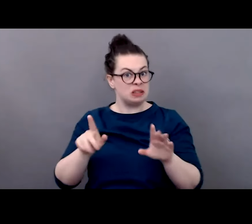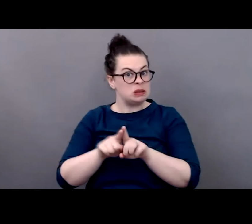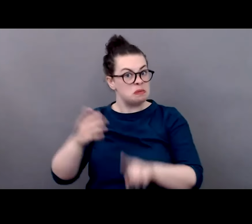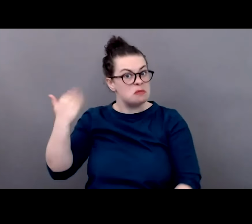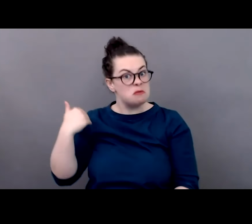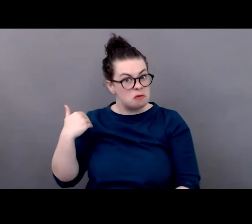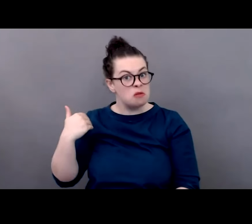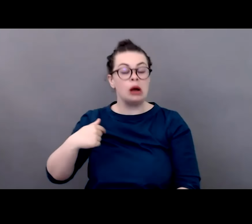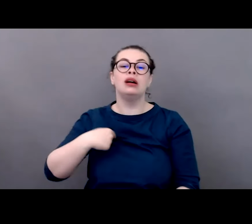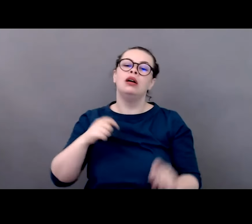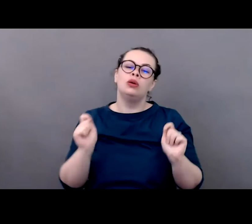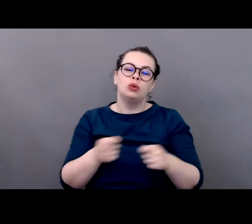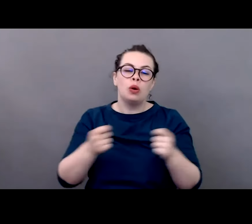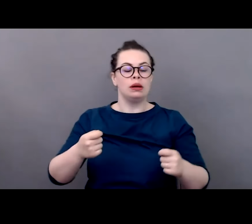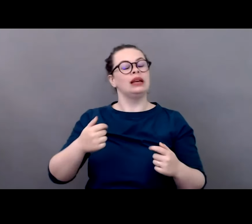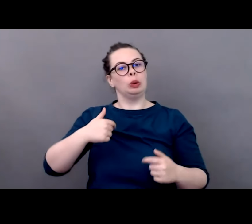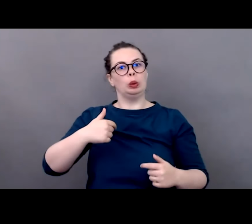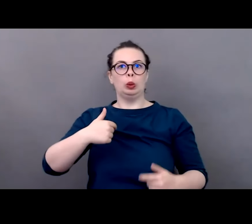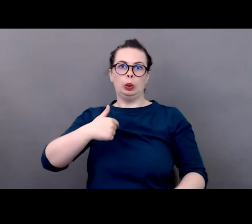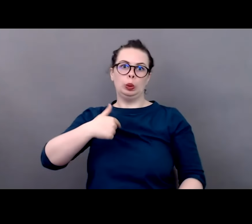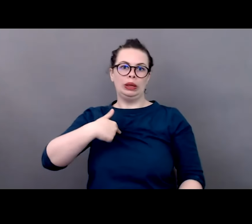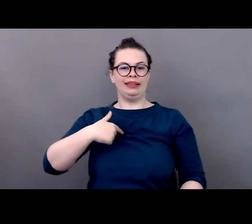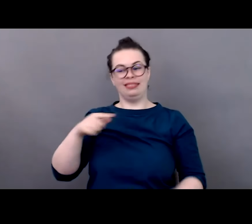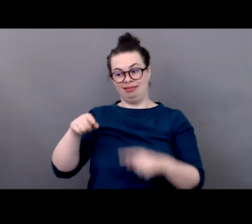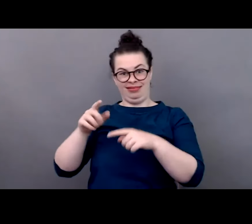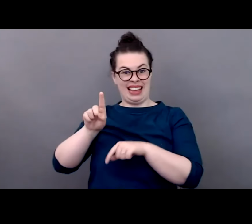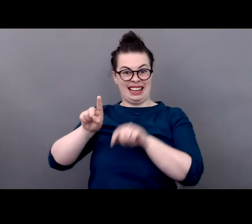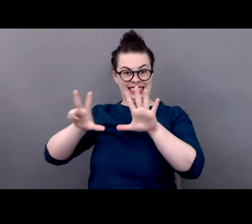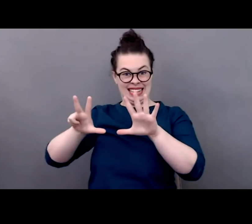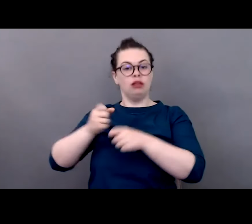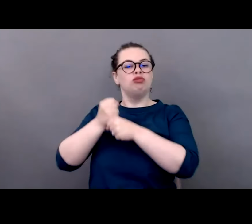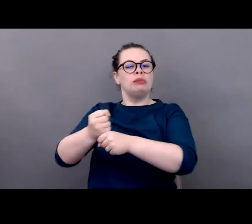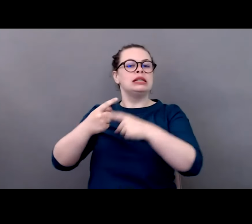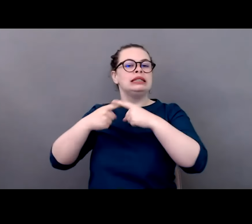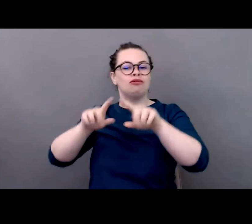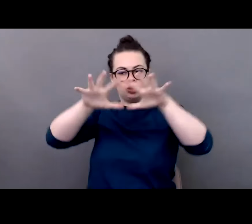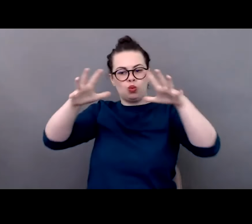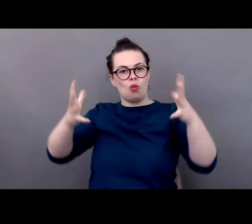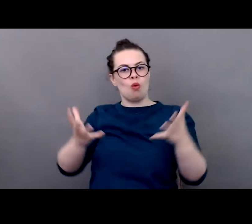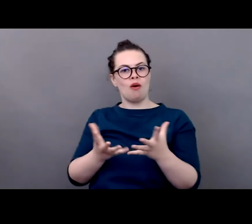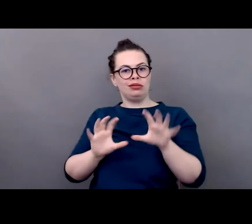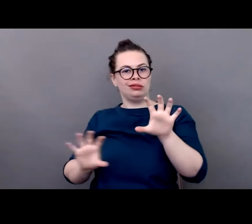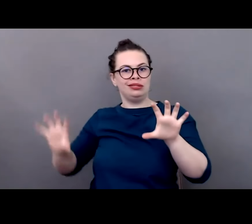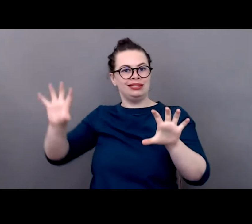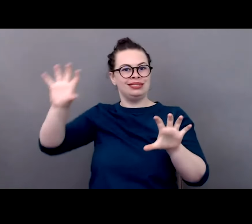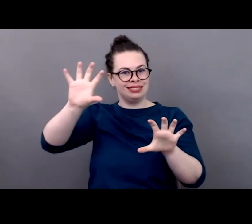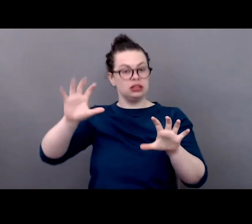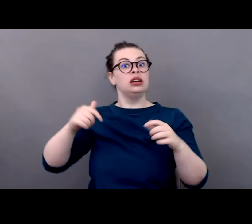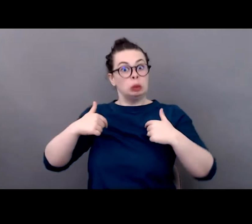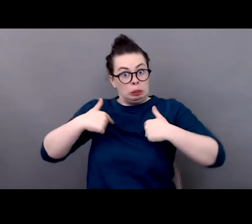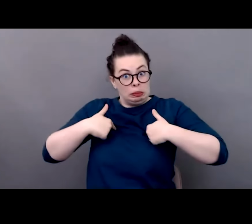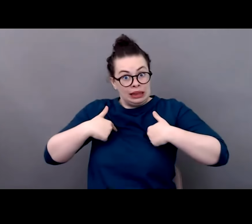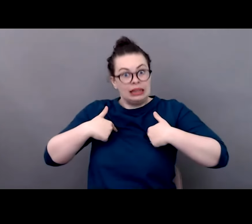the countries from his or her region. Thus, originating from eastern part of Europe, I was a country rapporteur